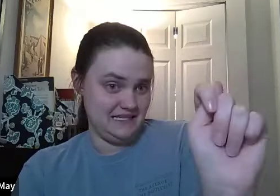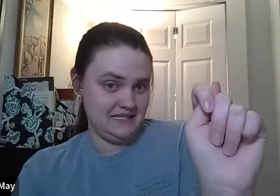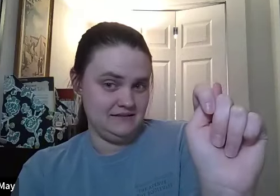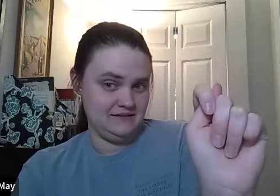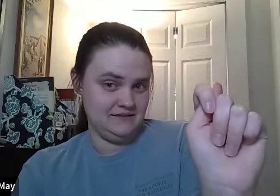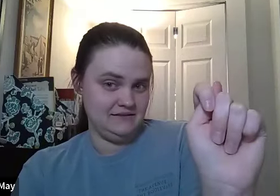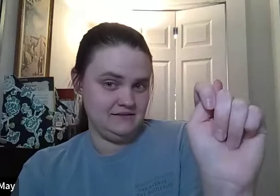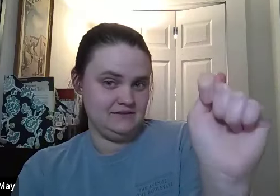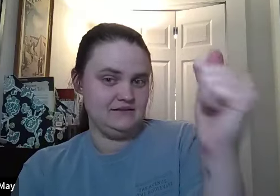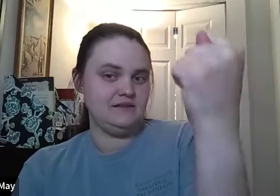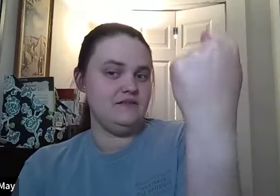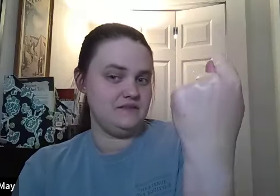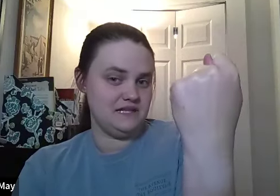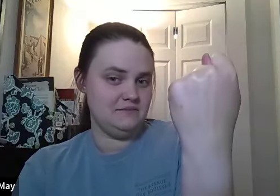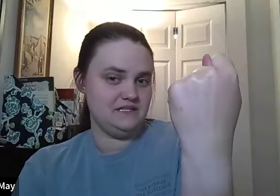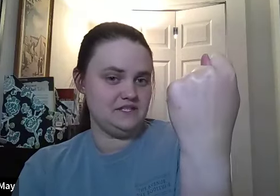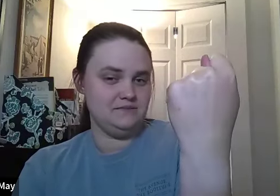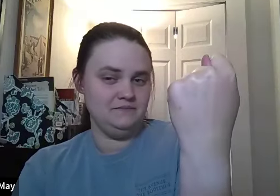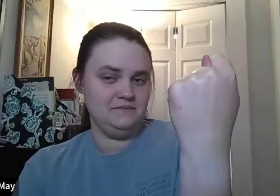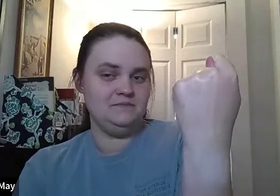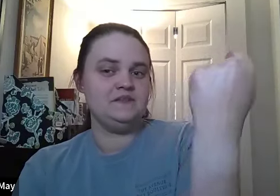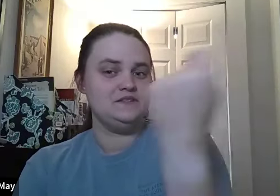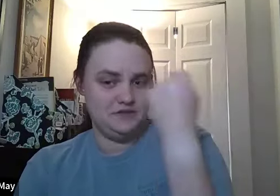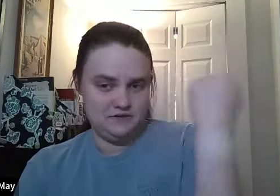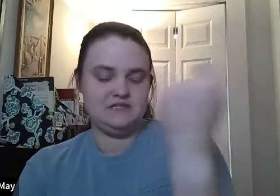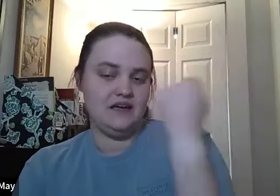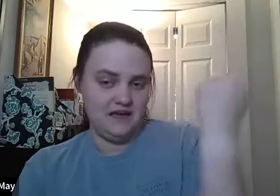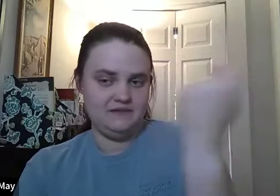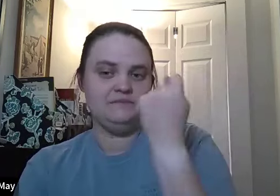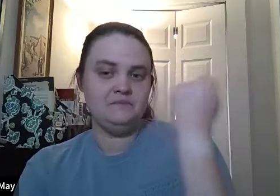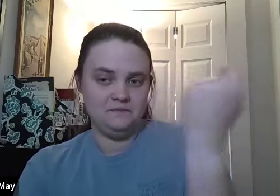T, and then the same position. Tuesday.